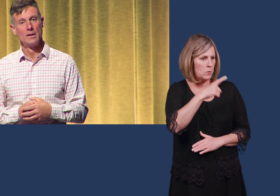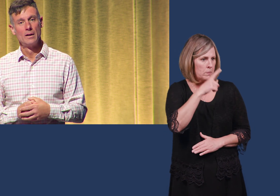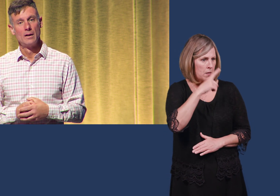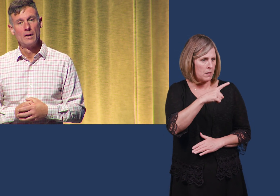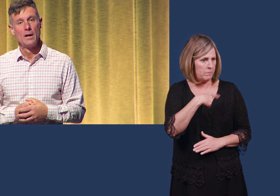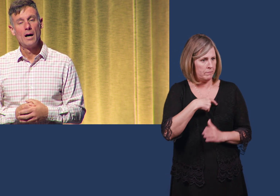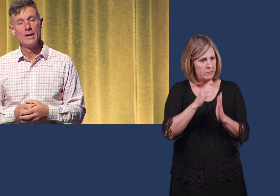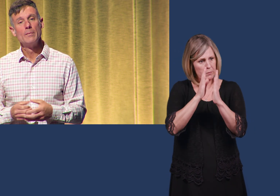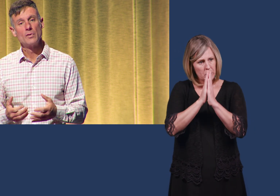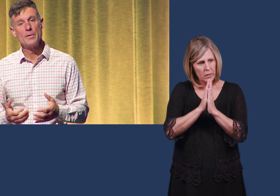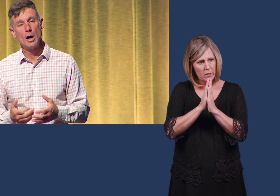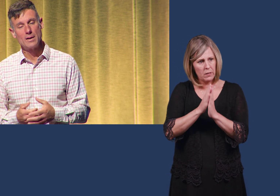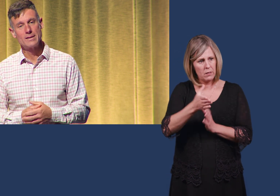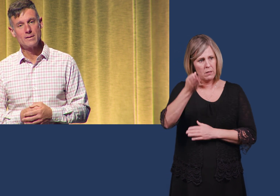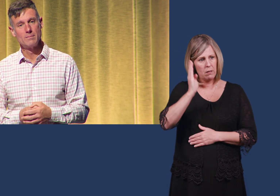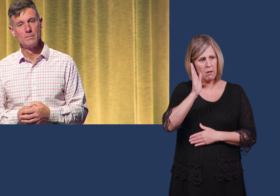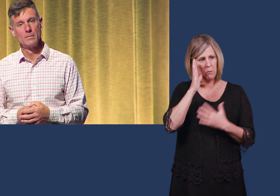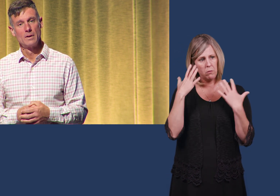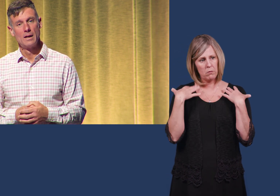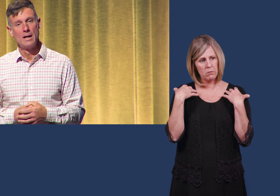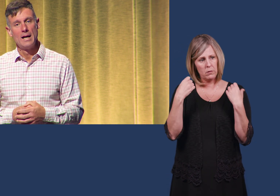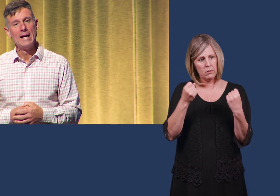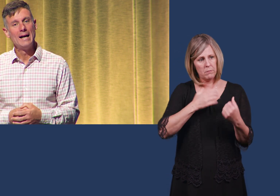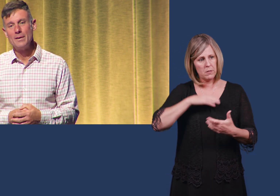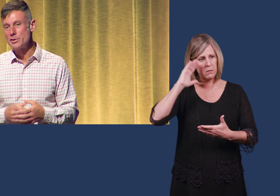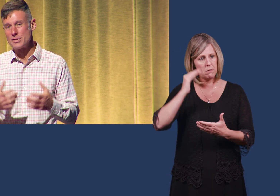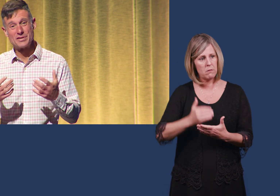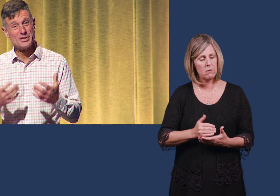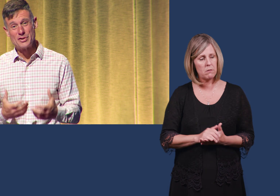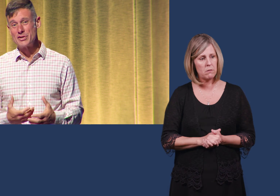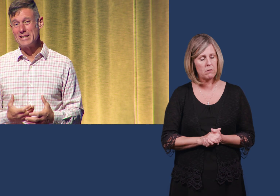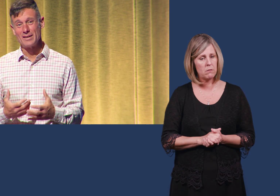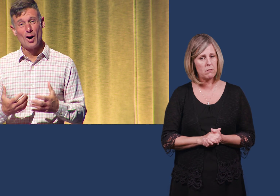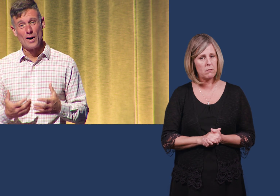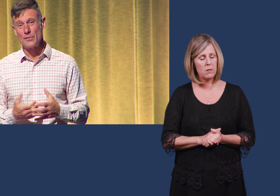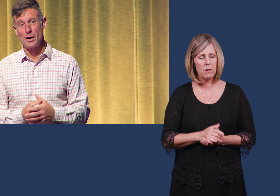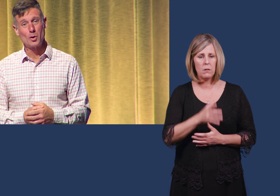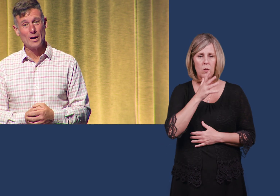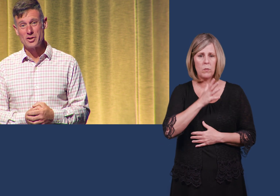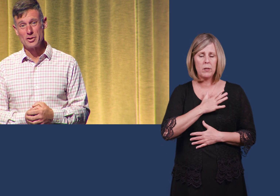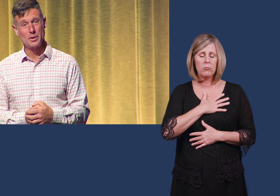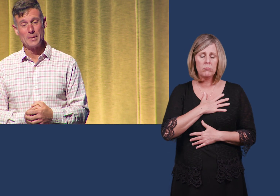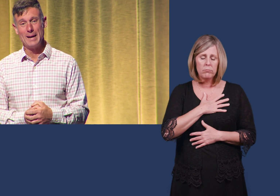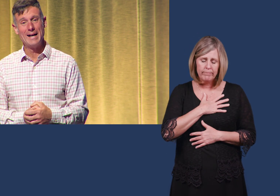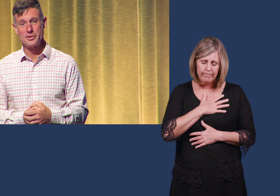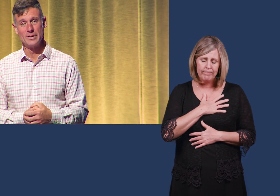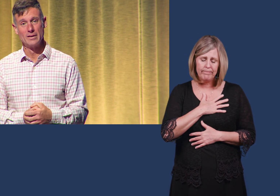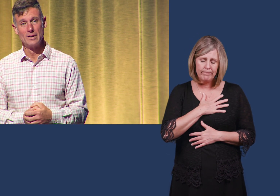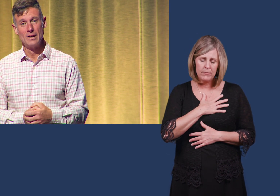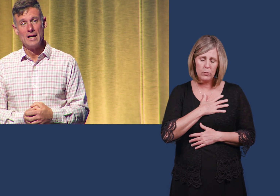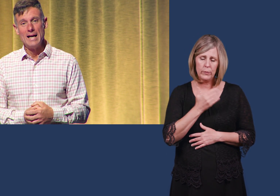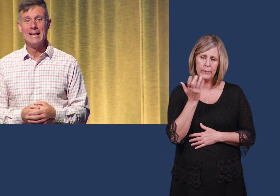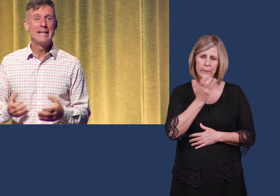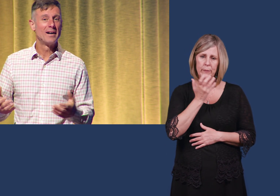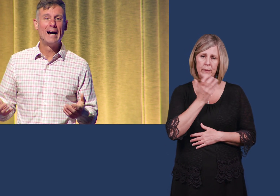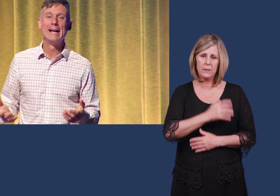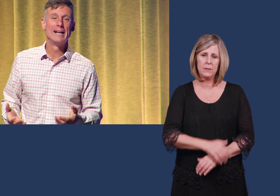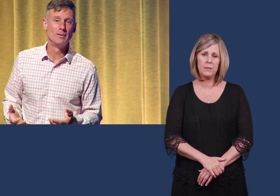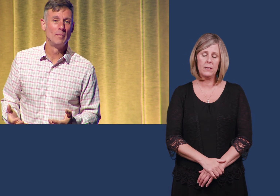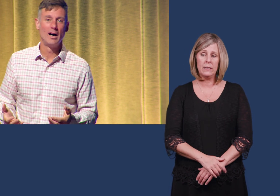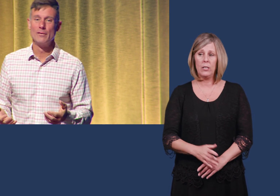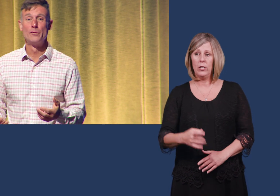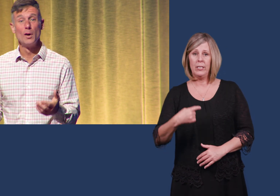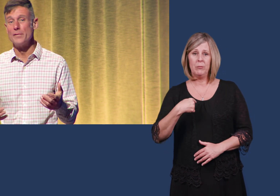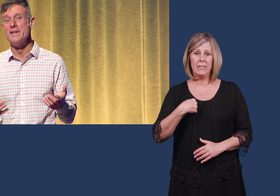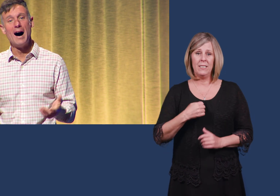deliver him from the autism?" And it's just a sincere, heartfelt question, as you could imagine. And here I